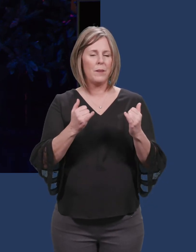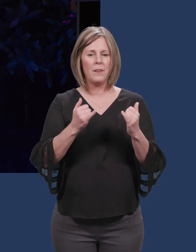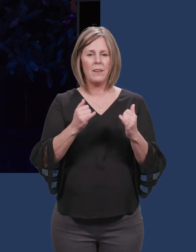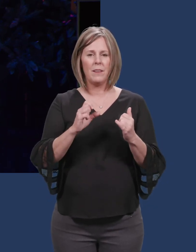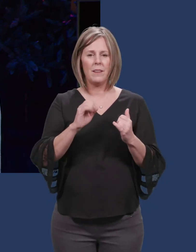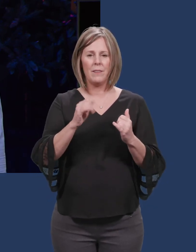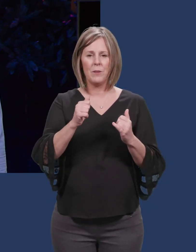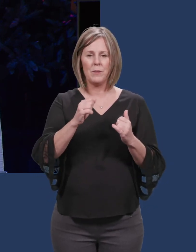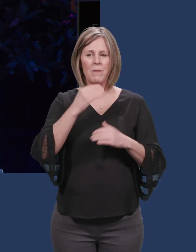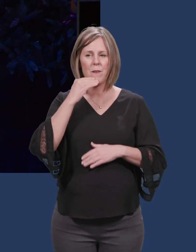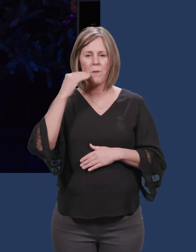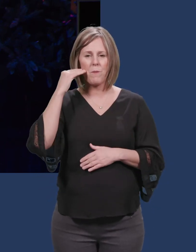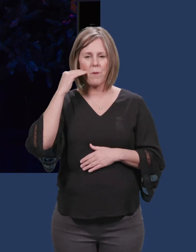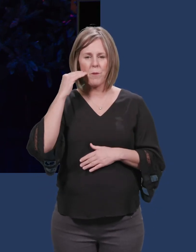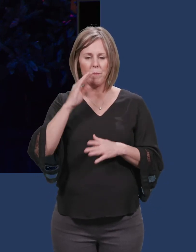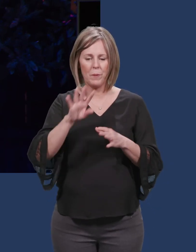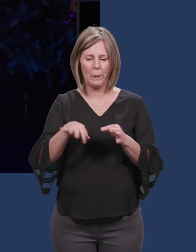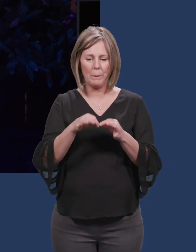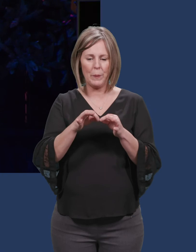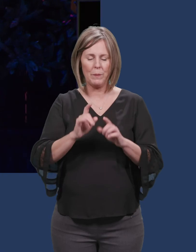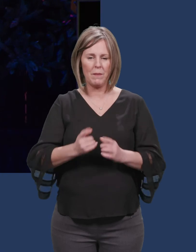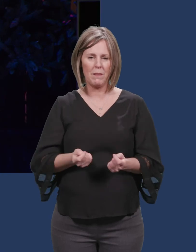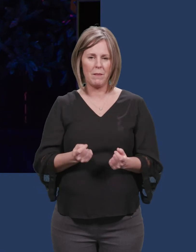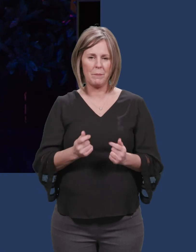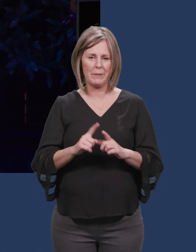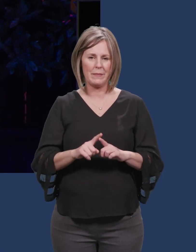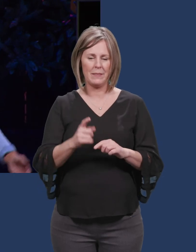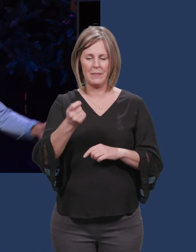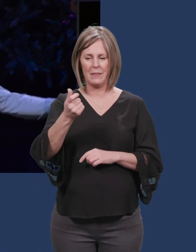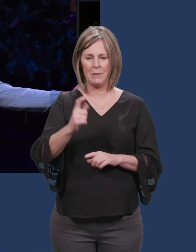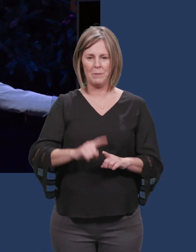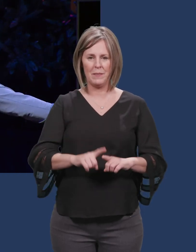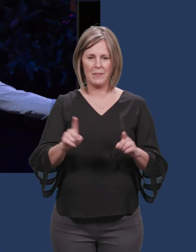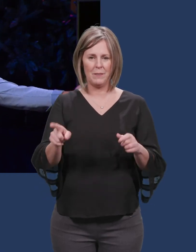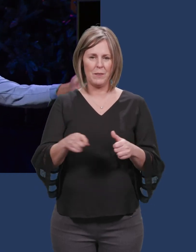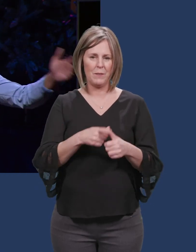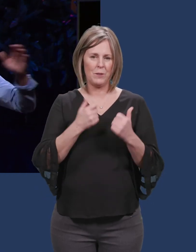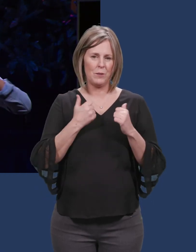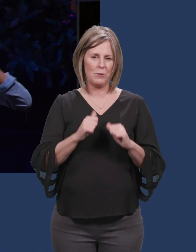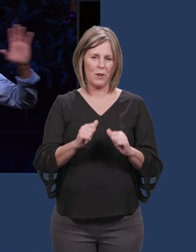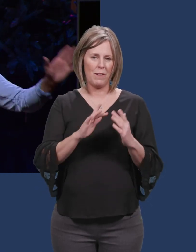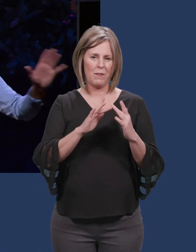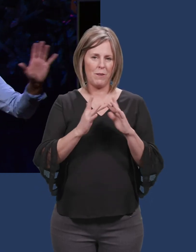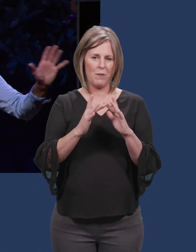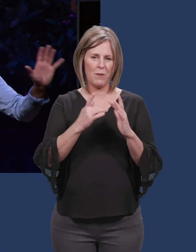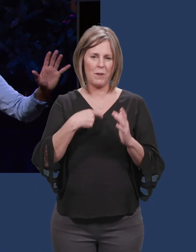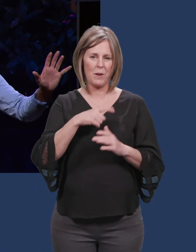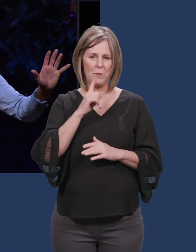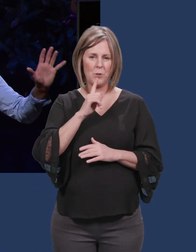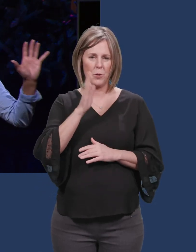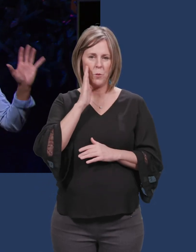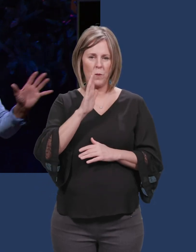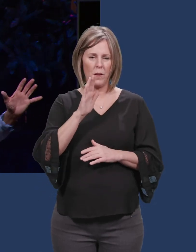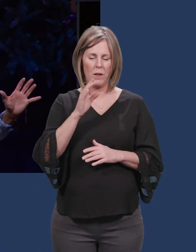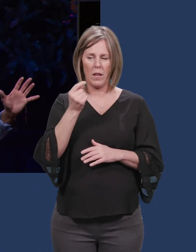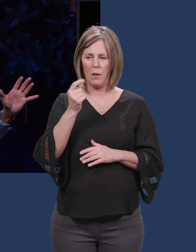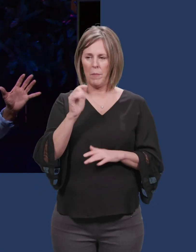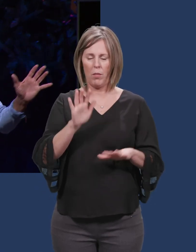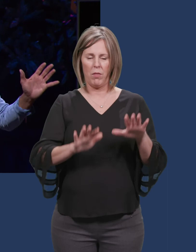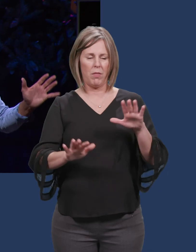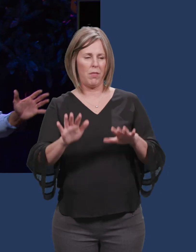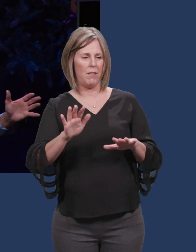you're in the middle of a pandemic. And so that's what we're going to do. And it's our first time trying this. I'm sure it will be a bit